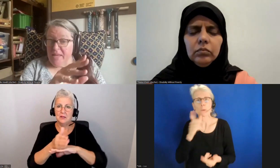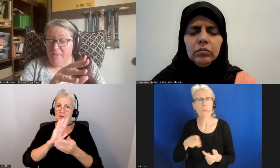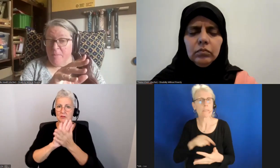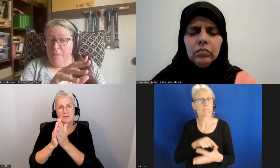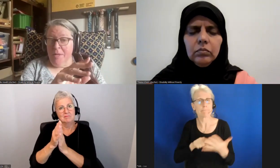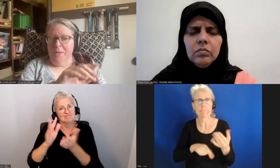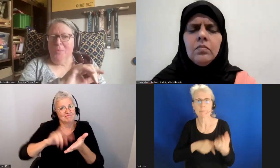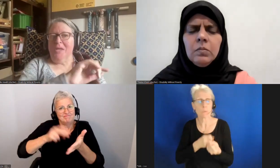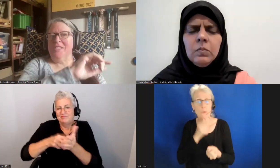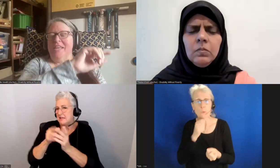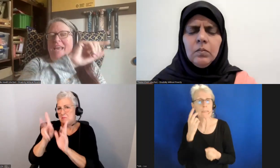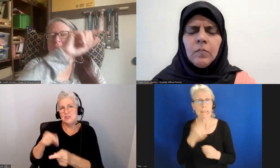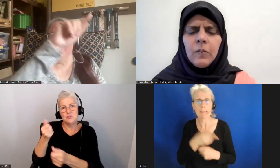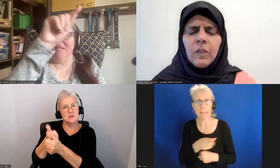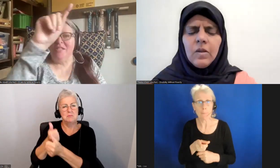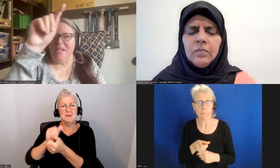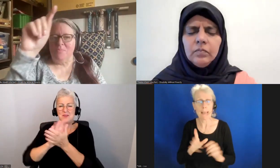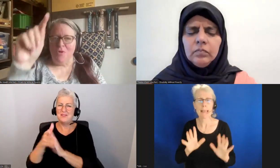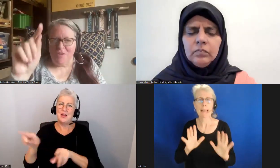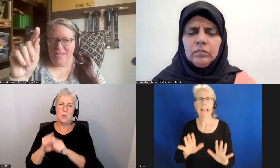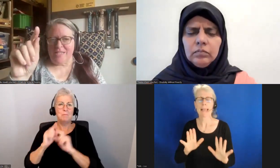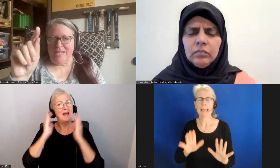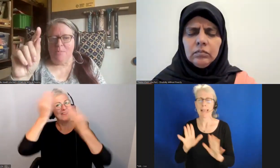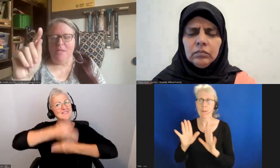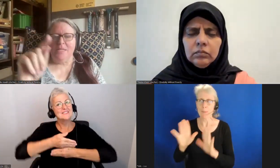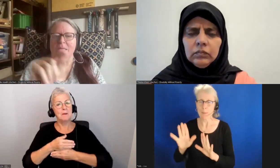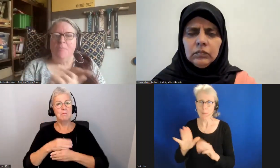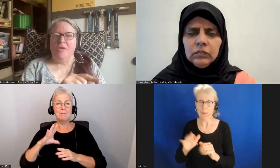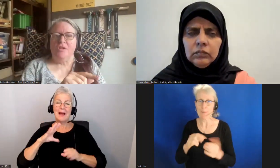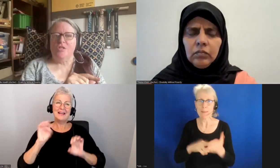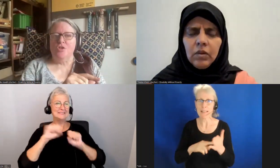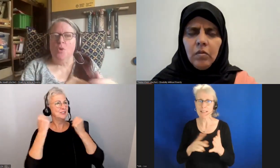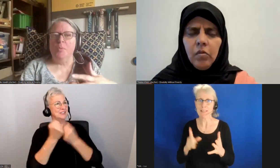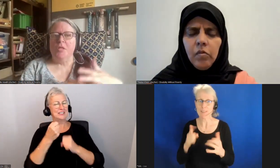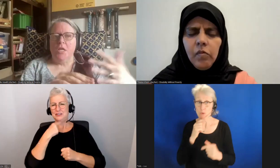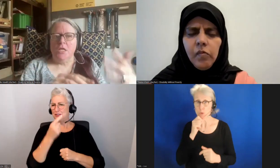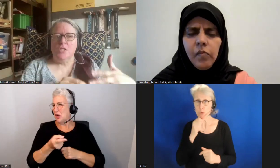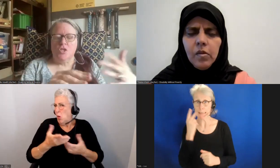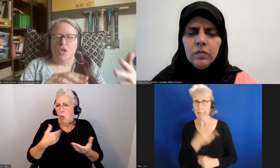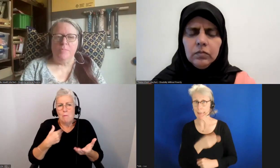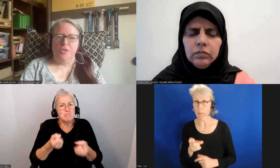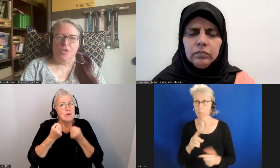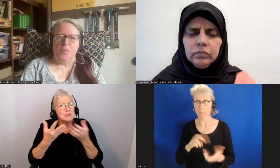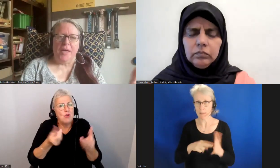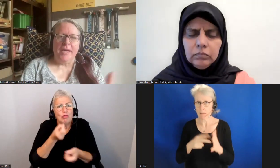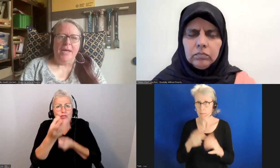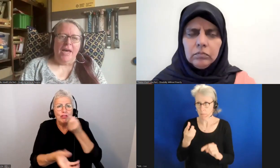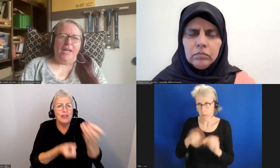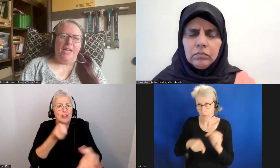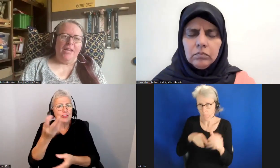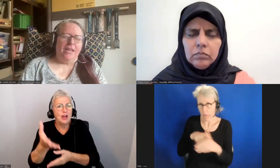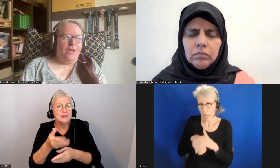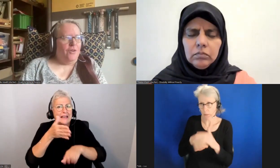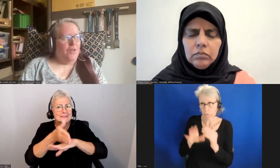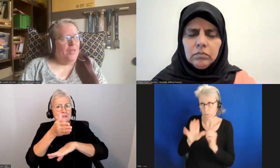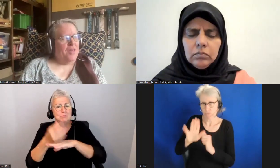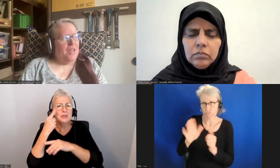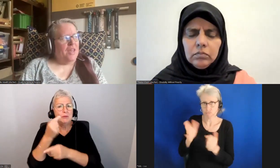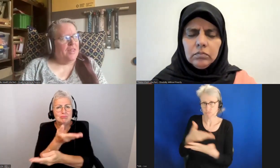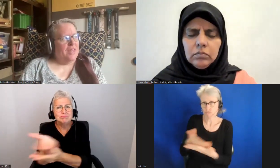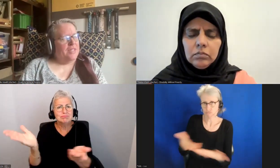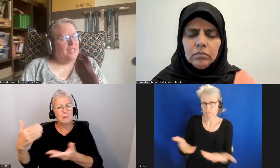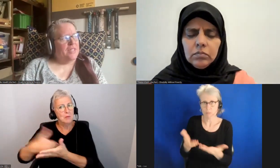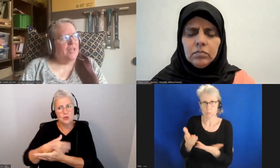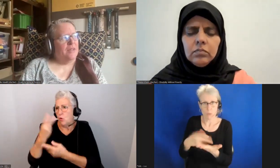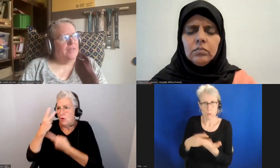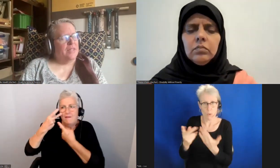we don't see them, which Mm-hmm. again means there's more inaccessibility because nobody stopped to do it. And I